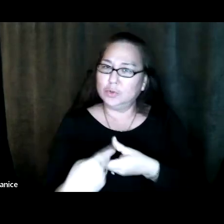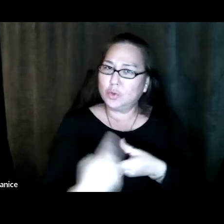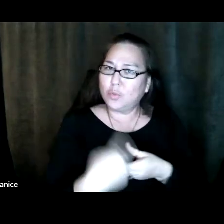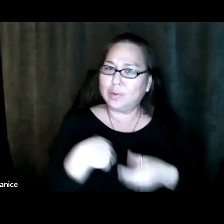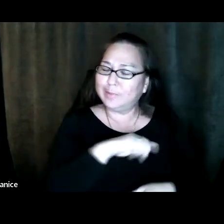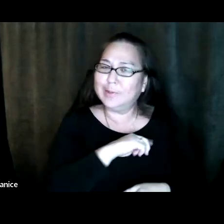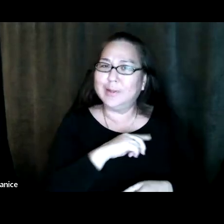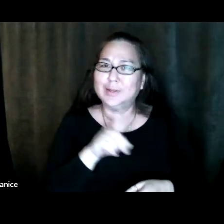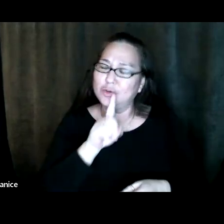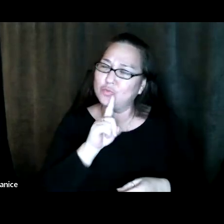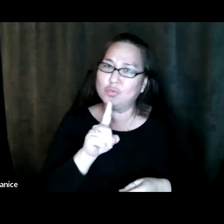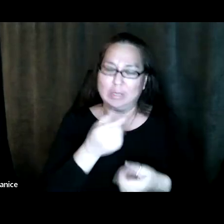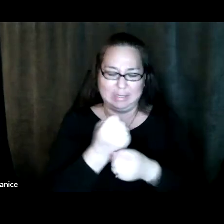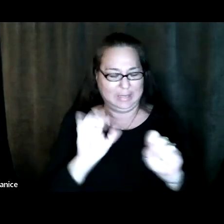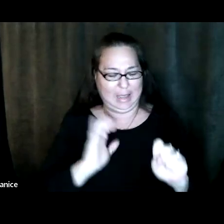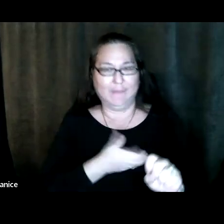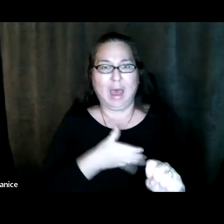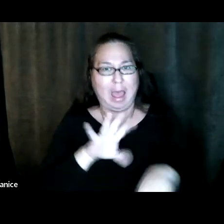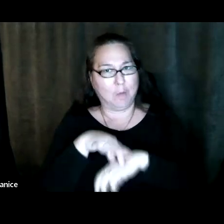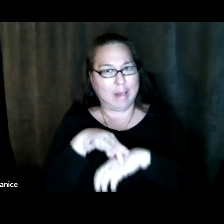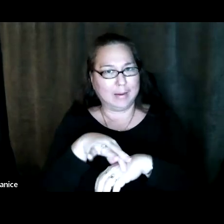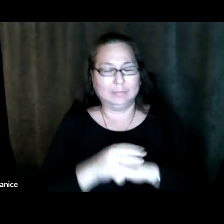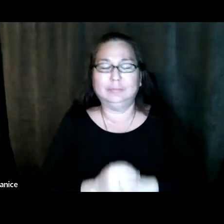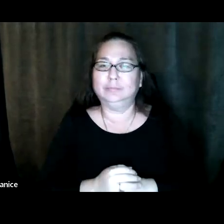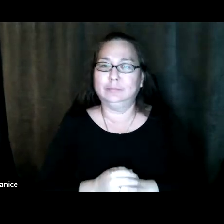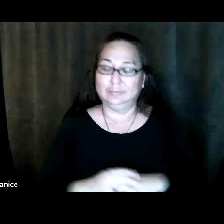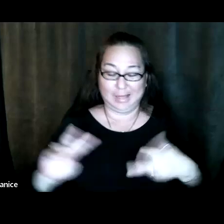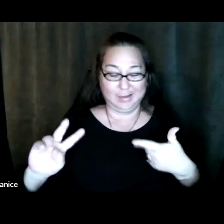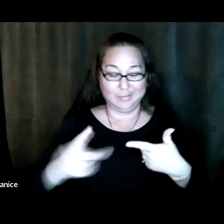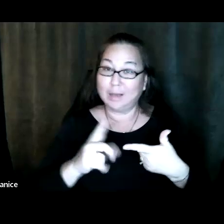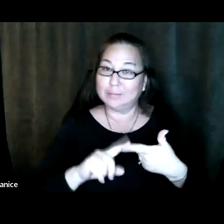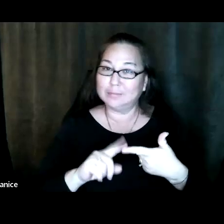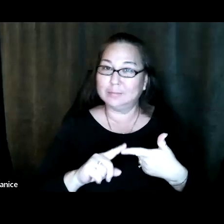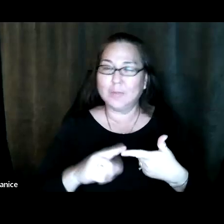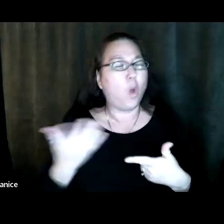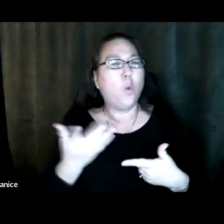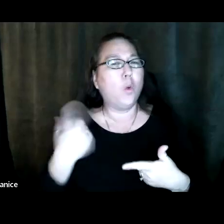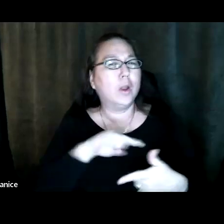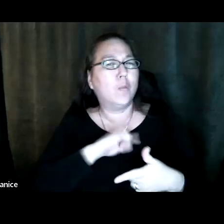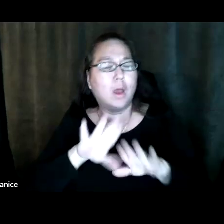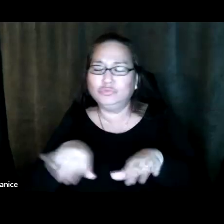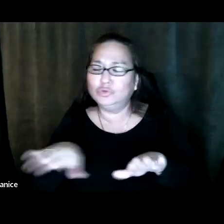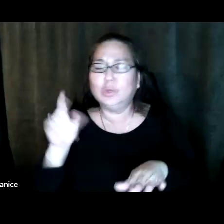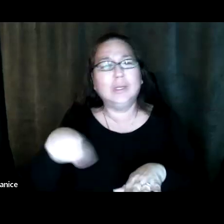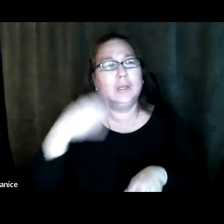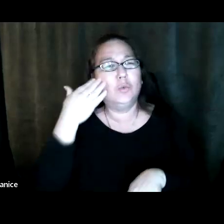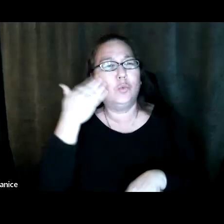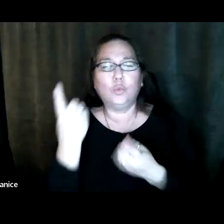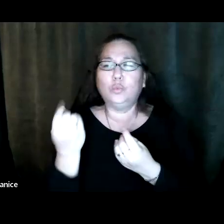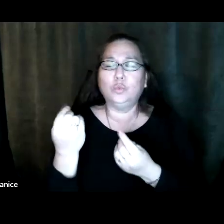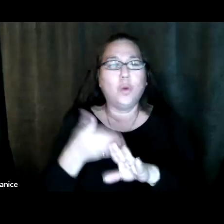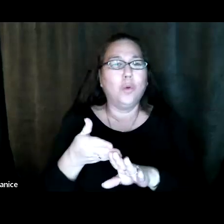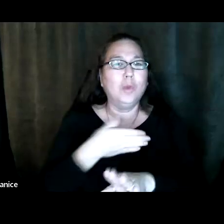efforts to save our planet? 2, what will our children need to know and do before they graduate high